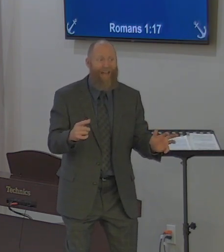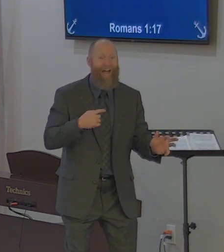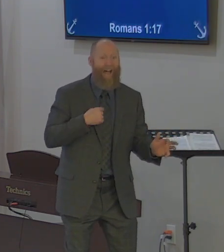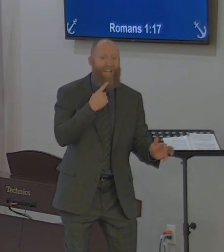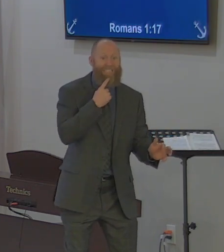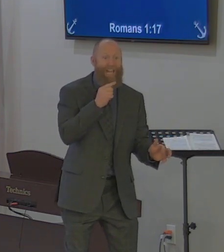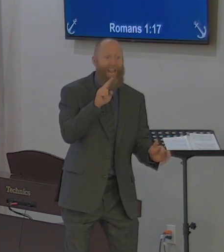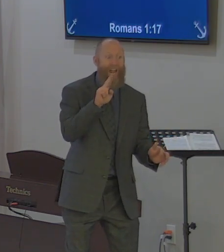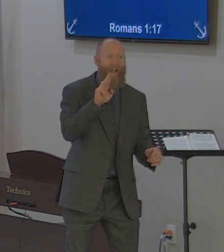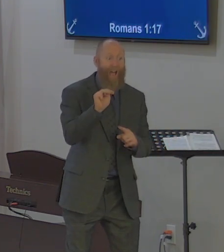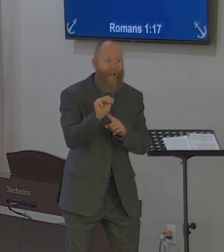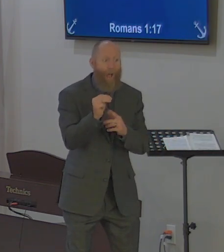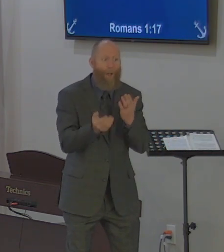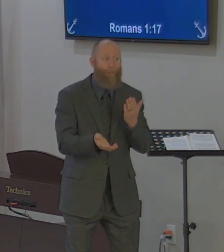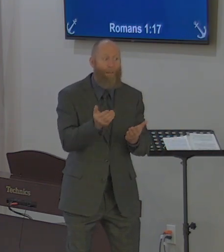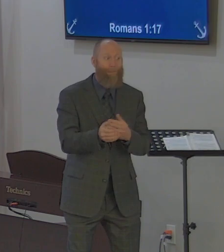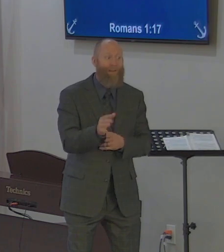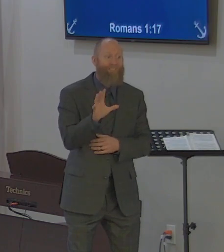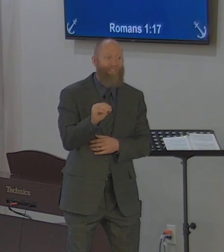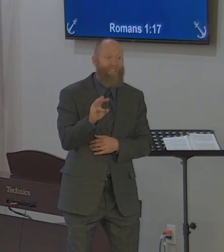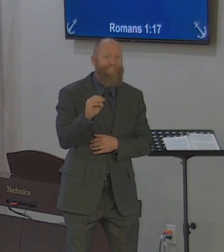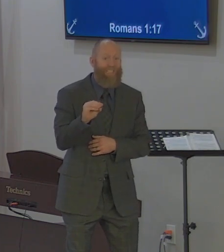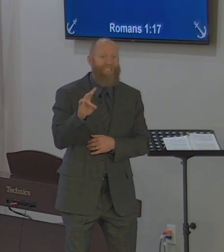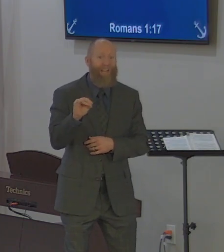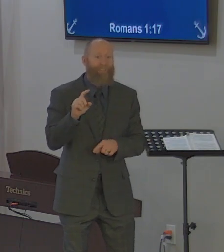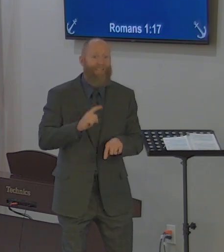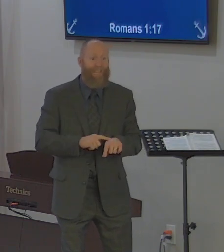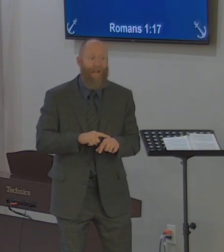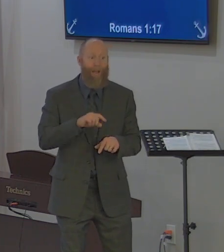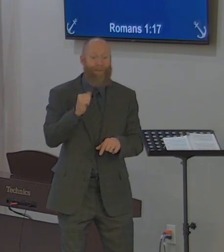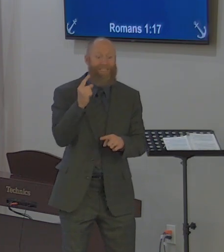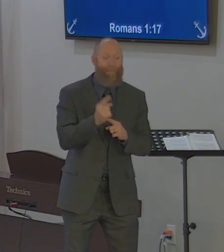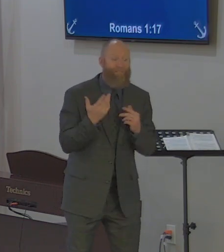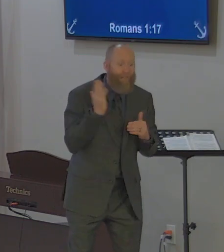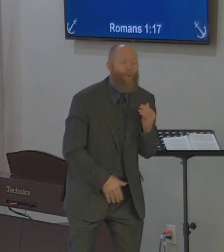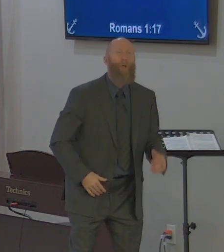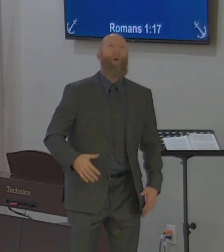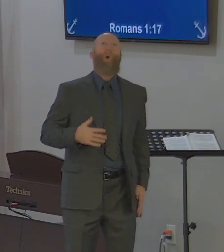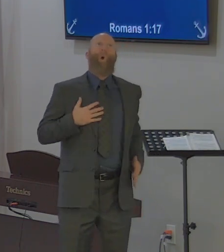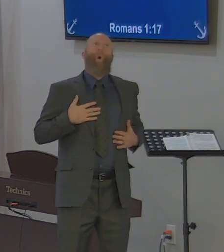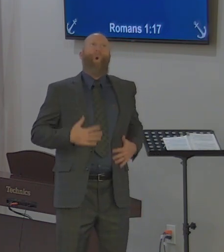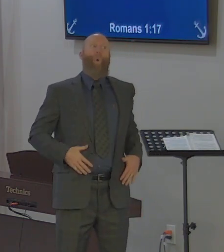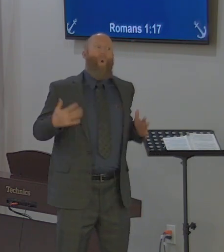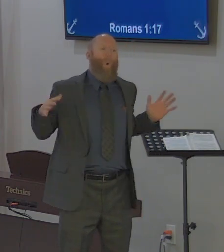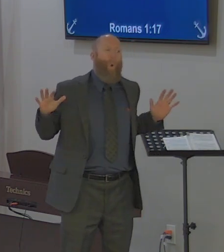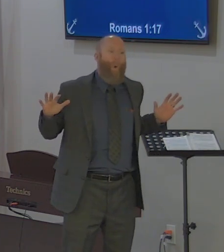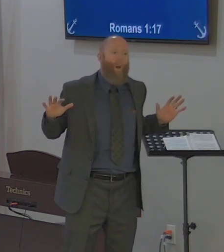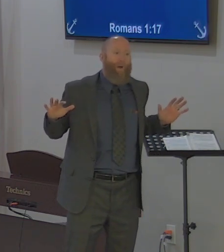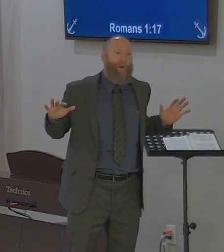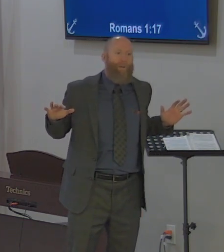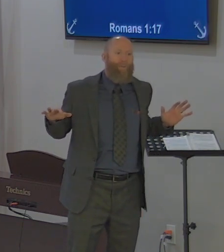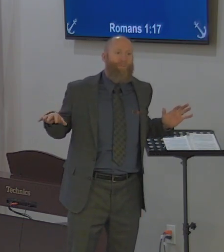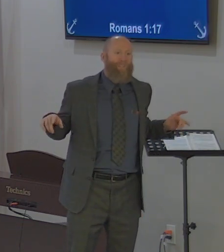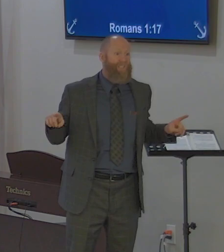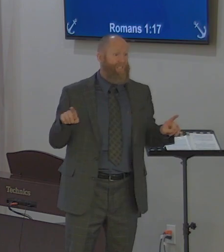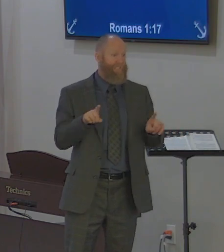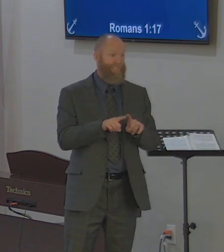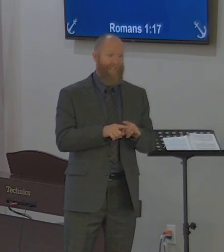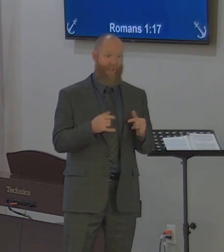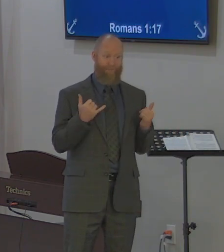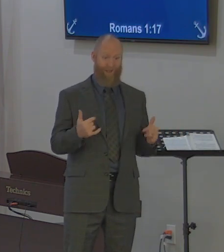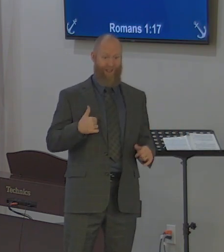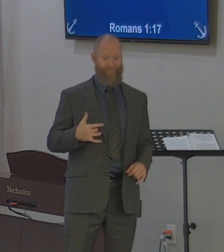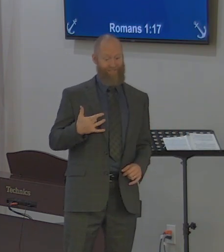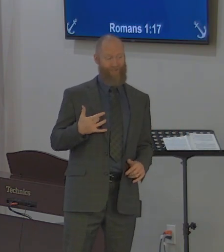in a 10-minute message. I was so nervous. I'm nervous right now. Anytime I get up to preach and